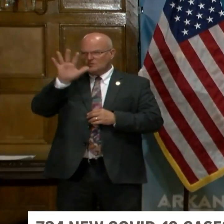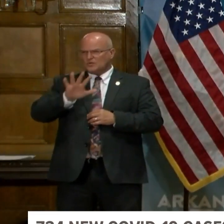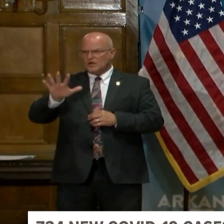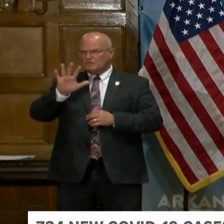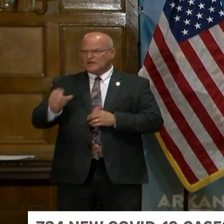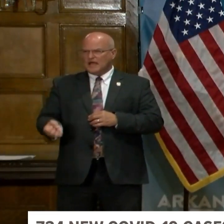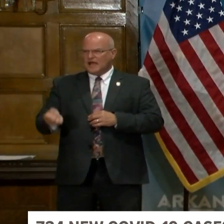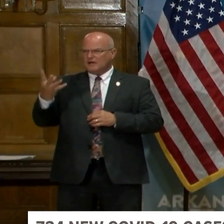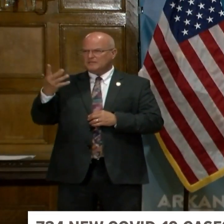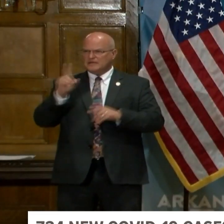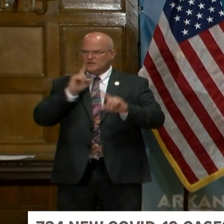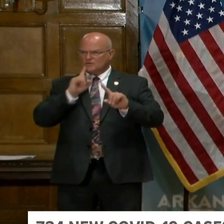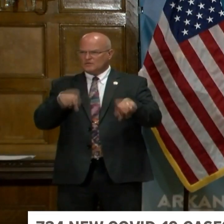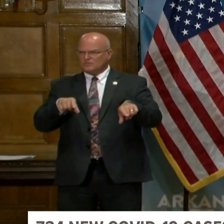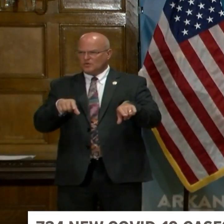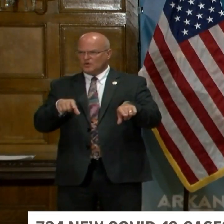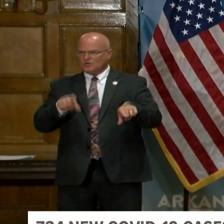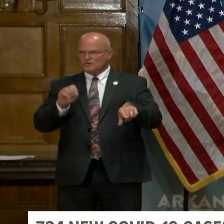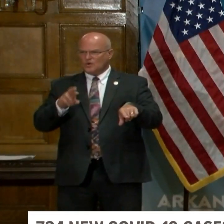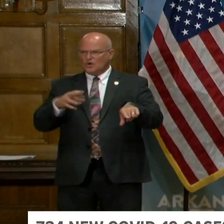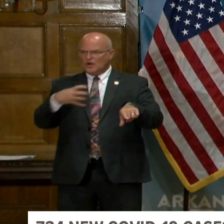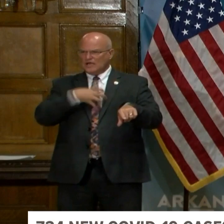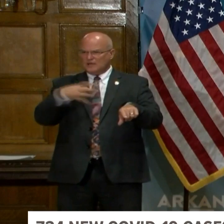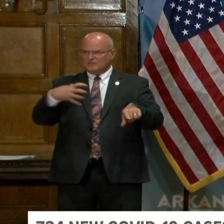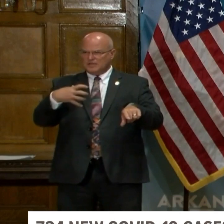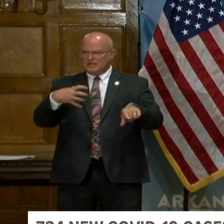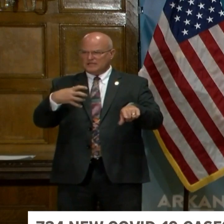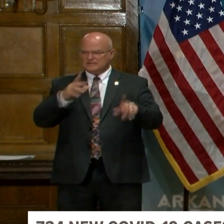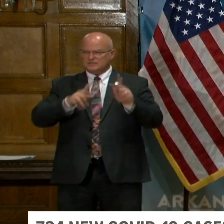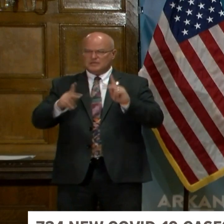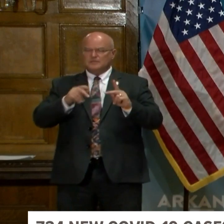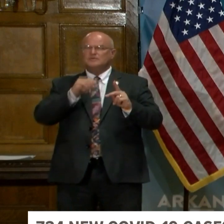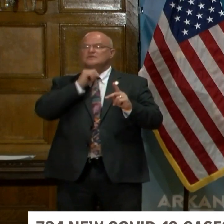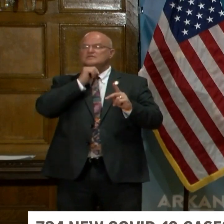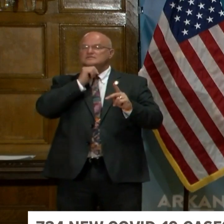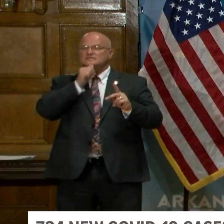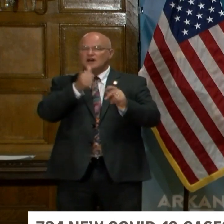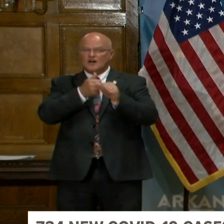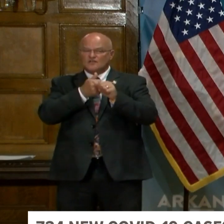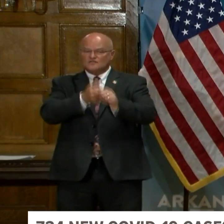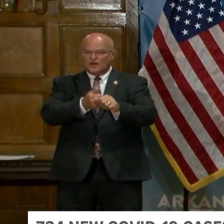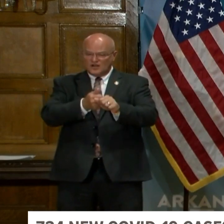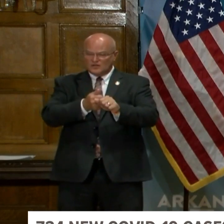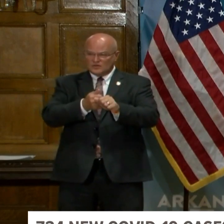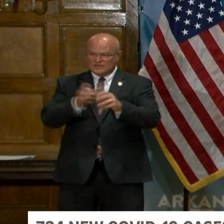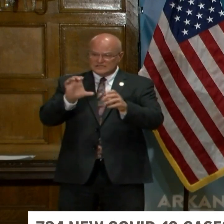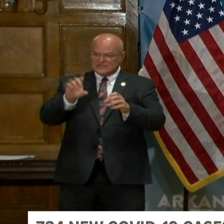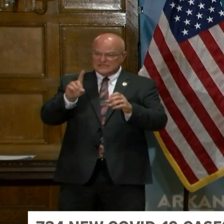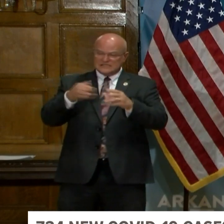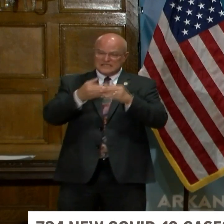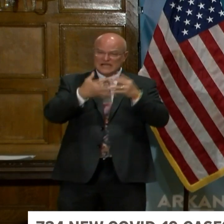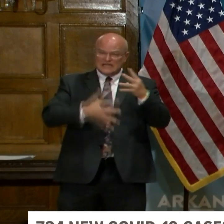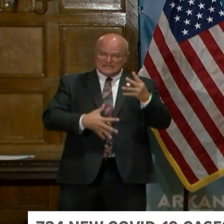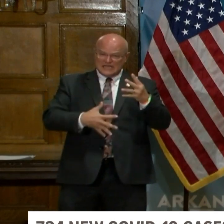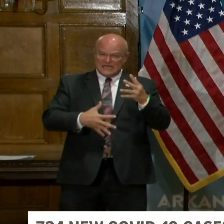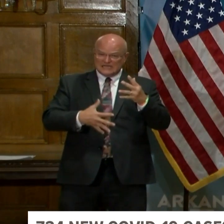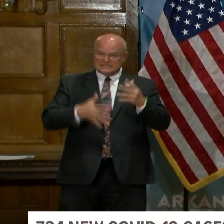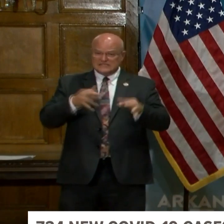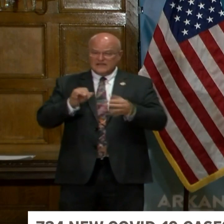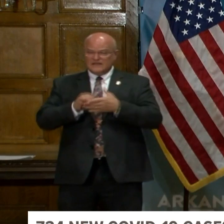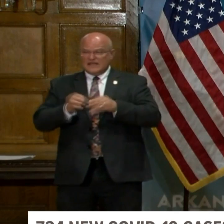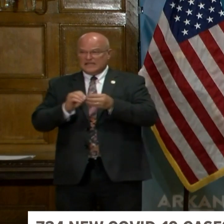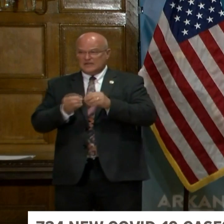approximately how many reports or complaints of noncompliance from places of operations, and whether that number